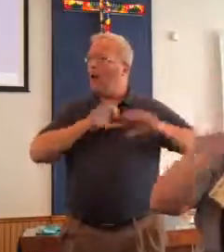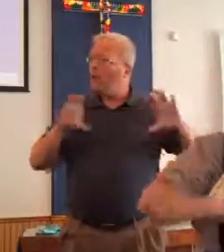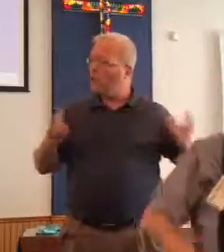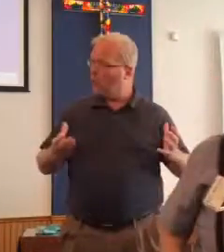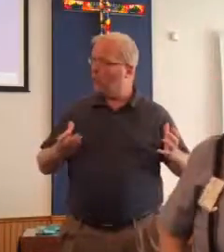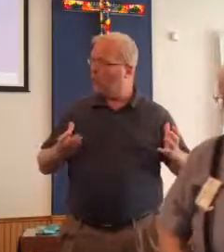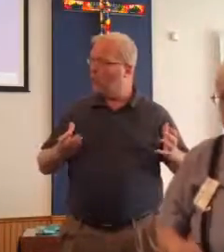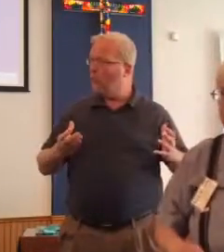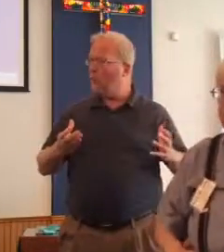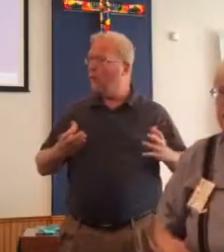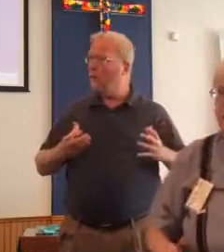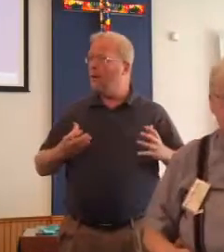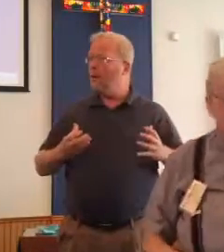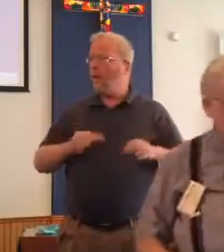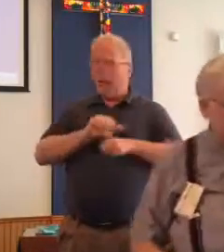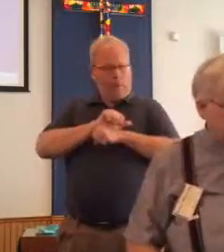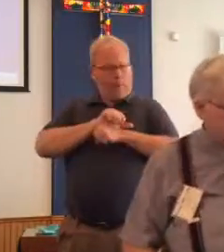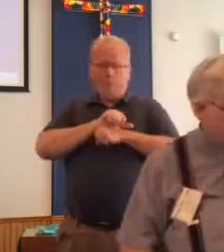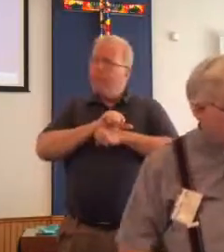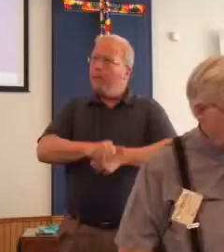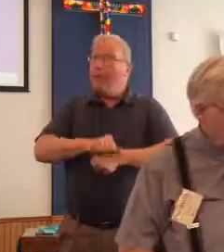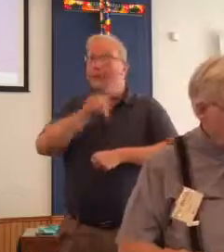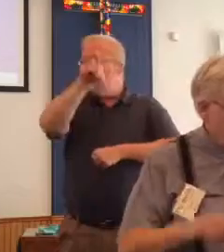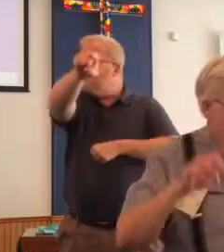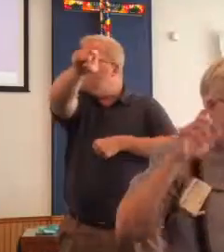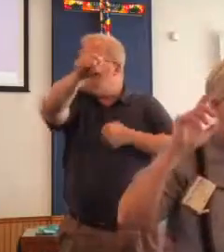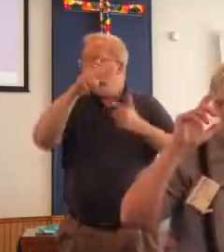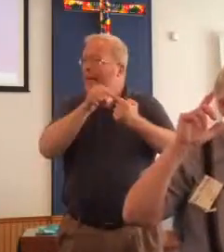because they defeated the Canaanite army.